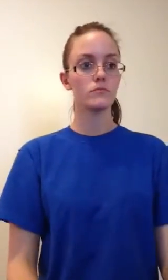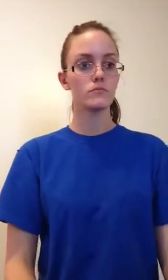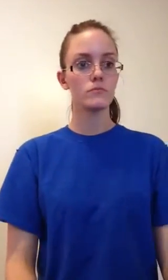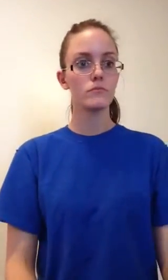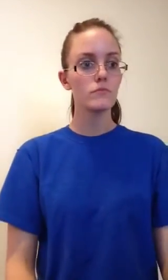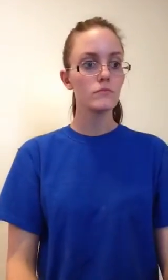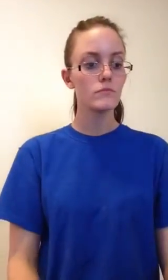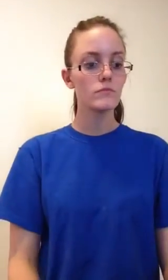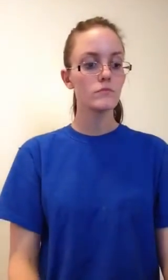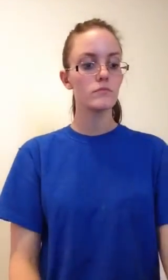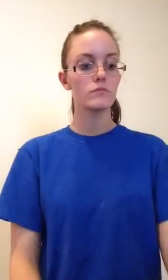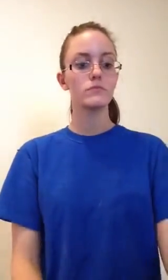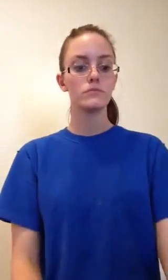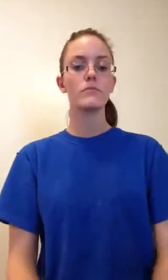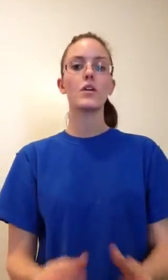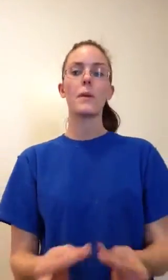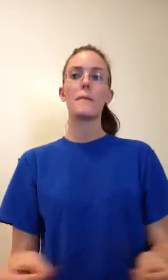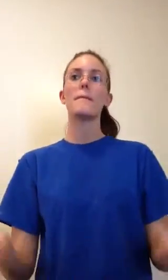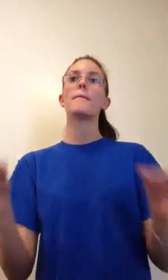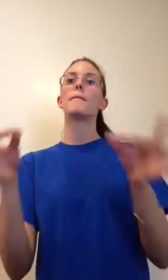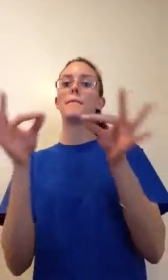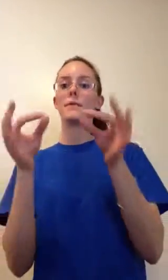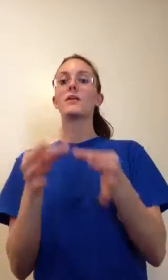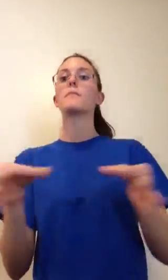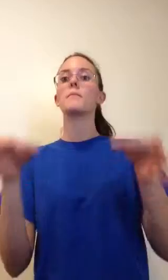you want to make it as simple as possible, so maybe make it open.